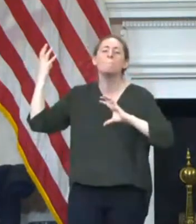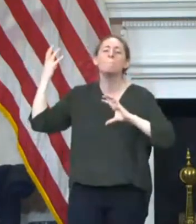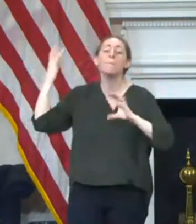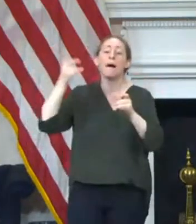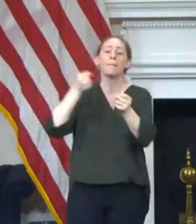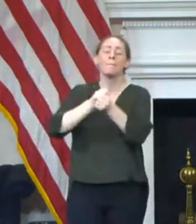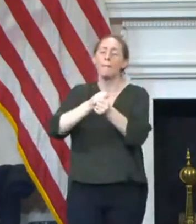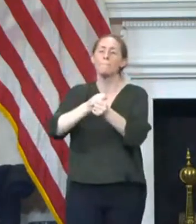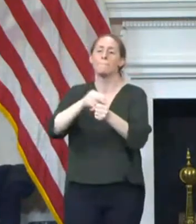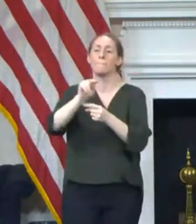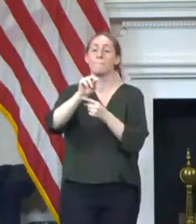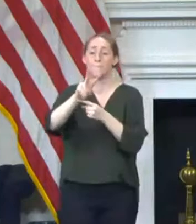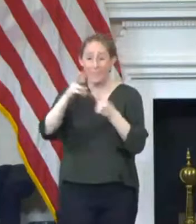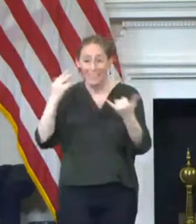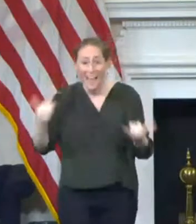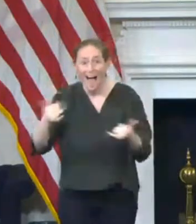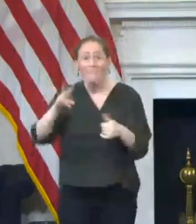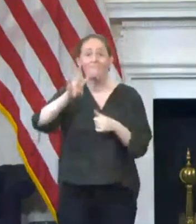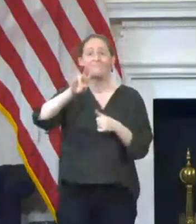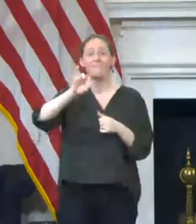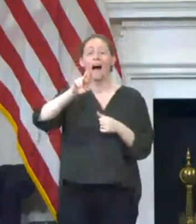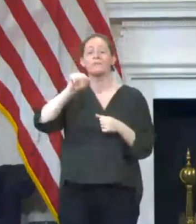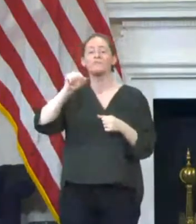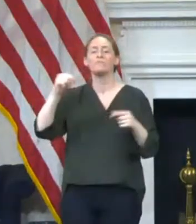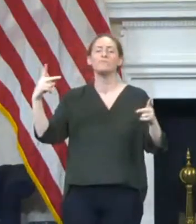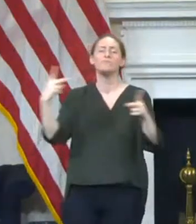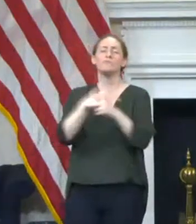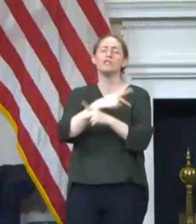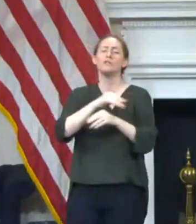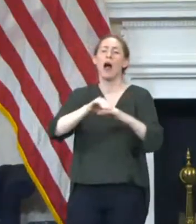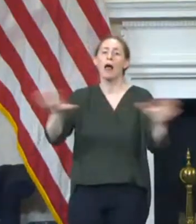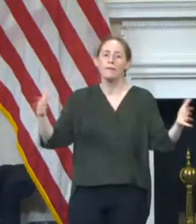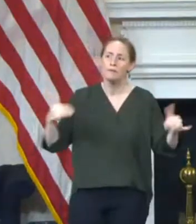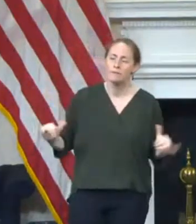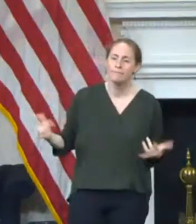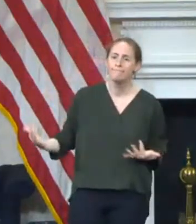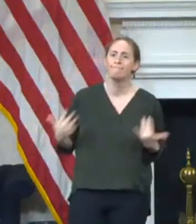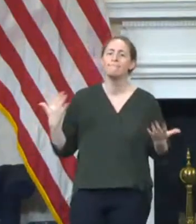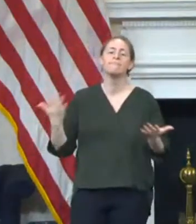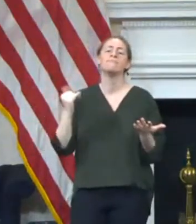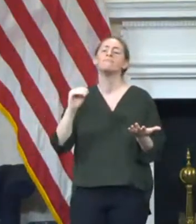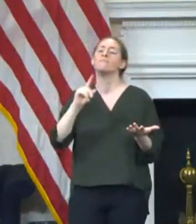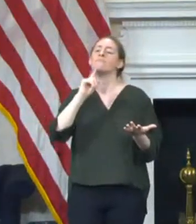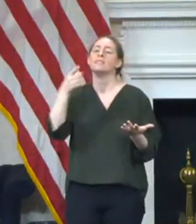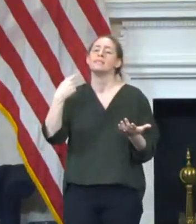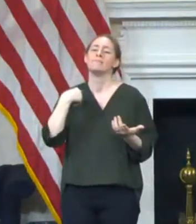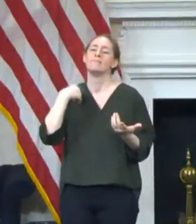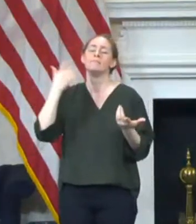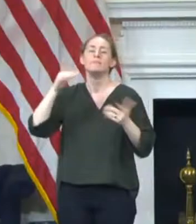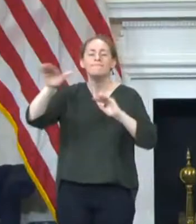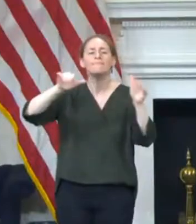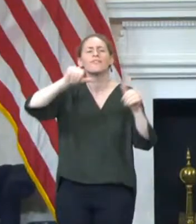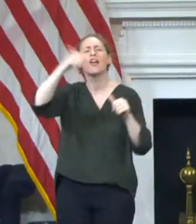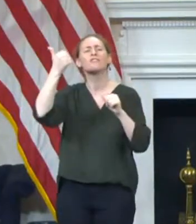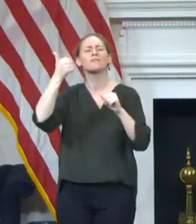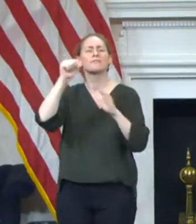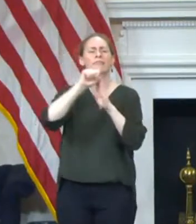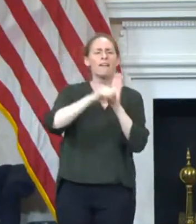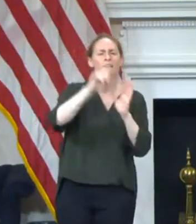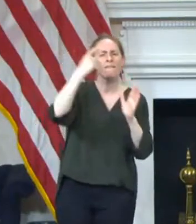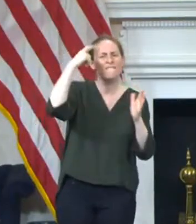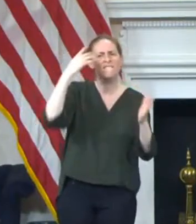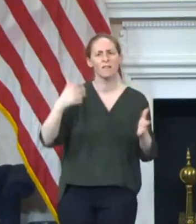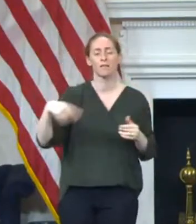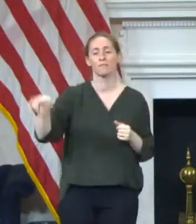money. And I talked to my fellow governors. I talked to some today. I talked to some yesterday. We're very, very